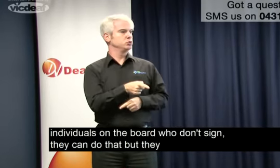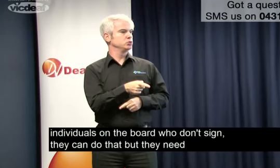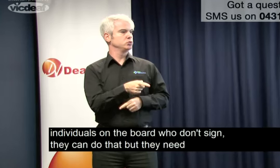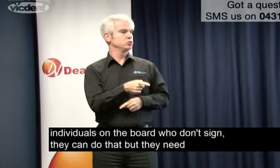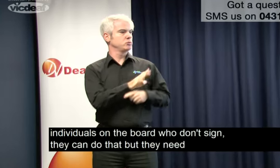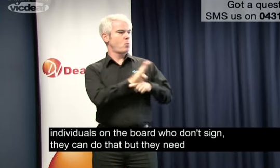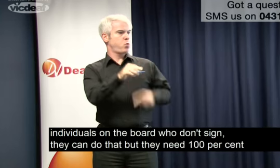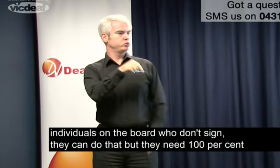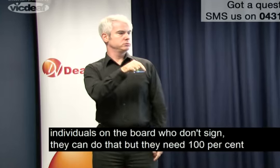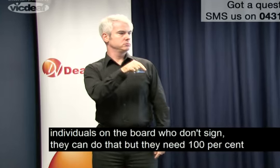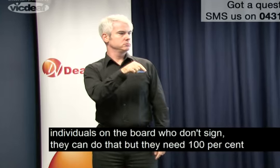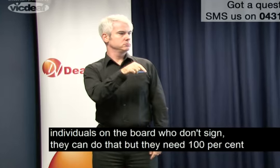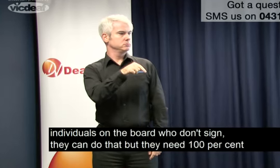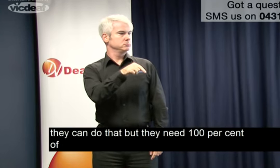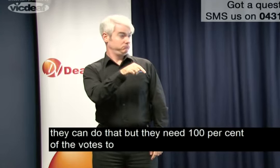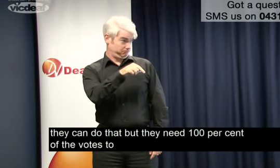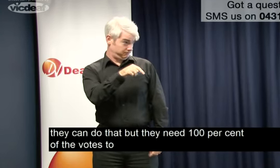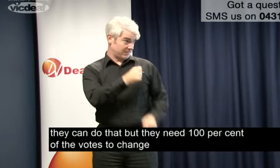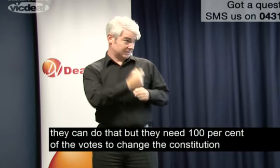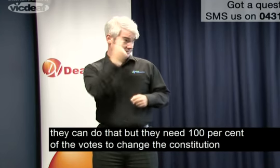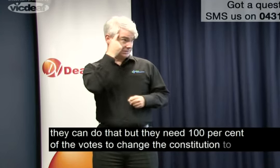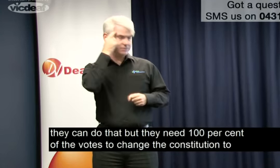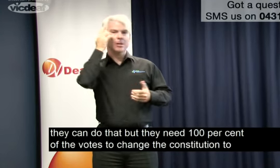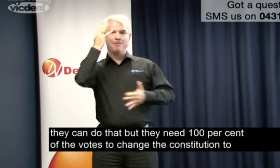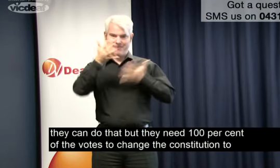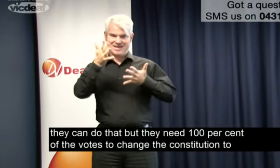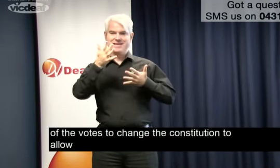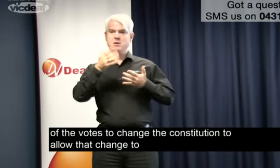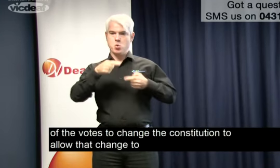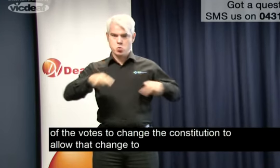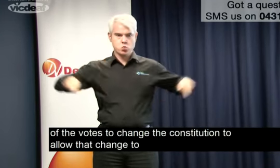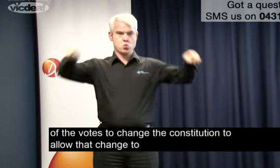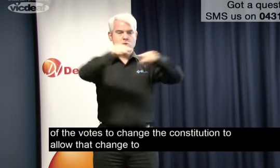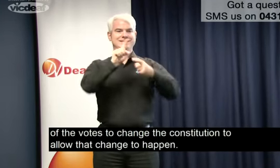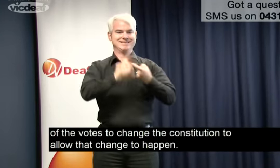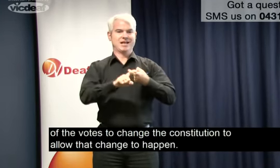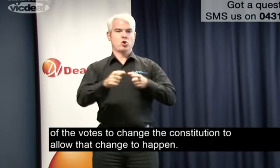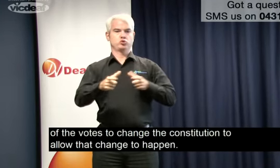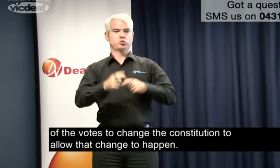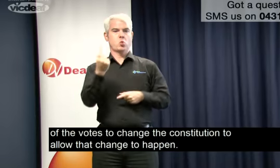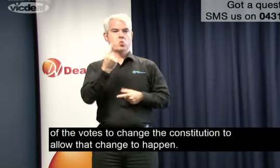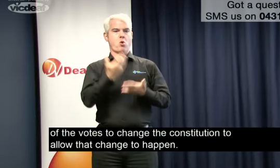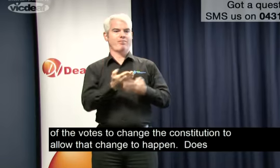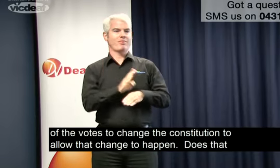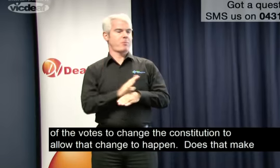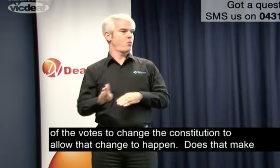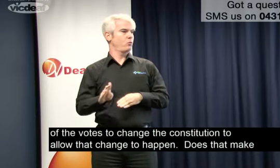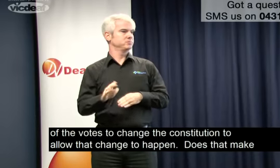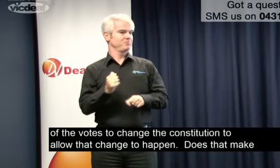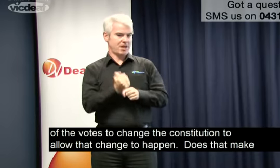the Constitution, to allow that change to happen. That's something people are thinking about. Does that make sense? So it means that all of you still have control about who